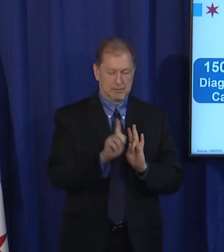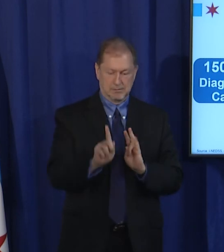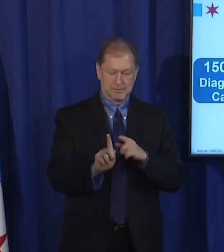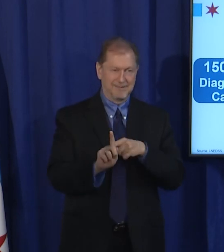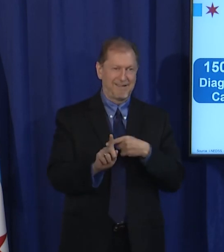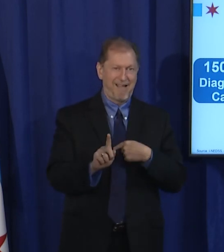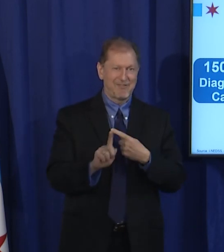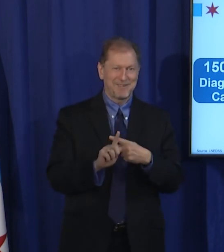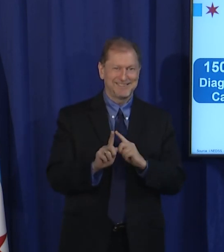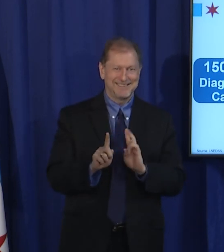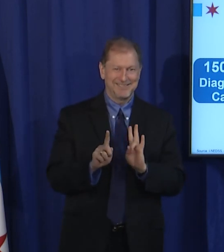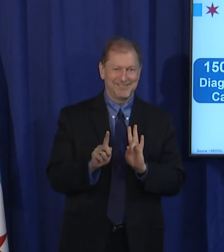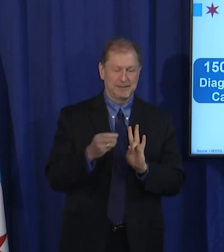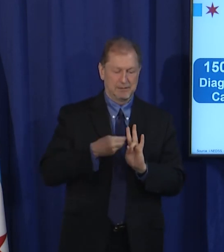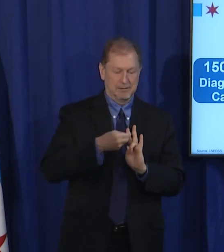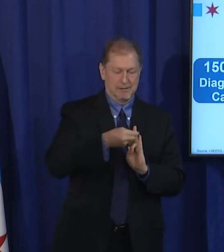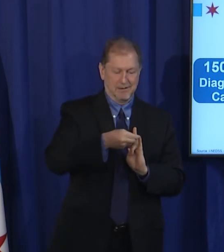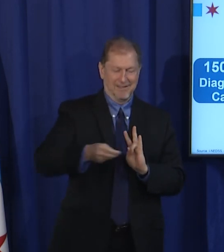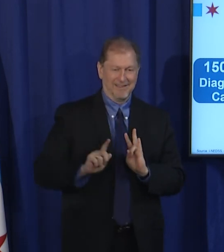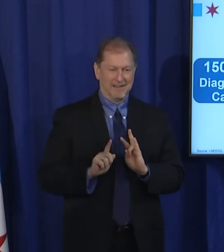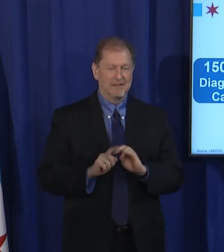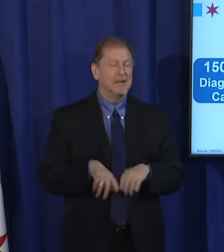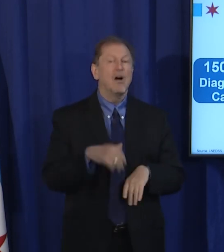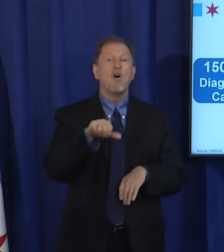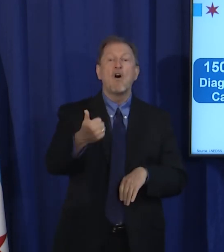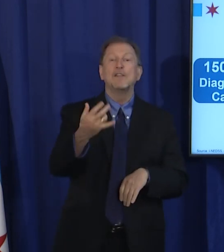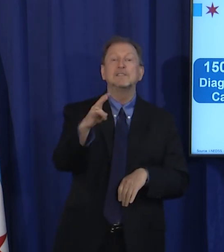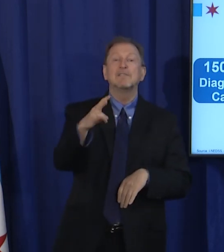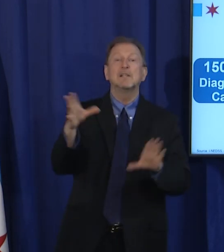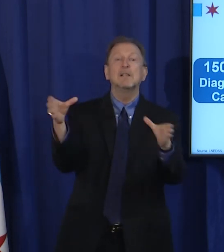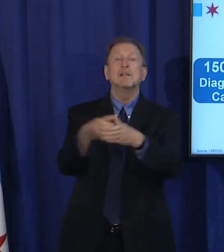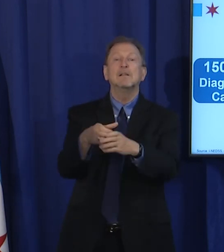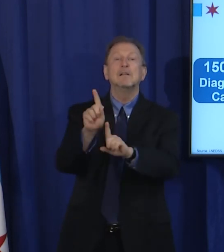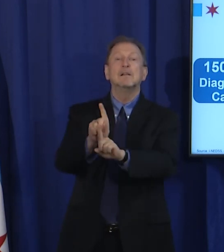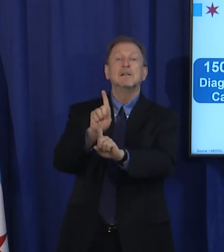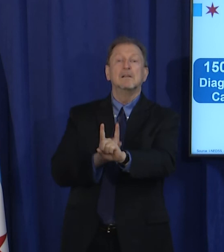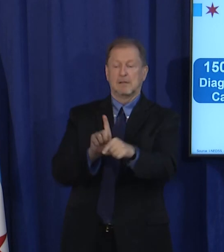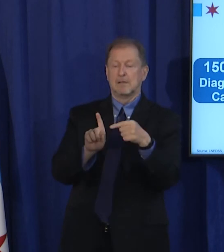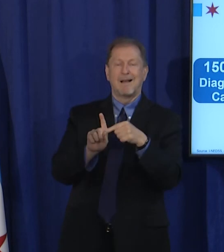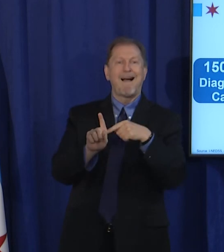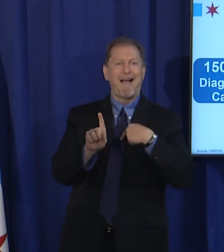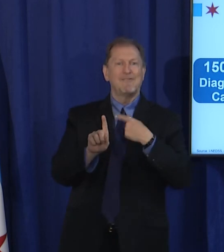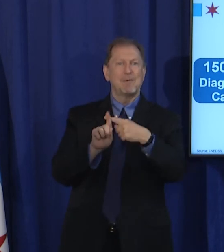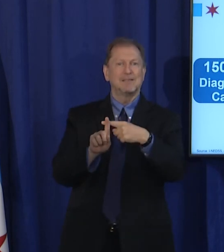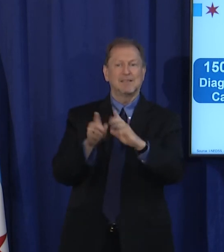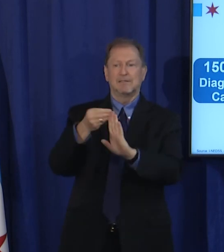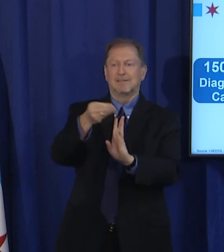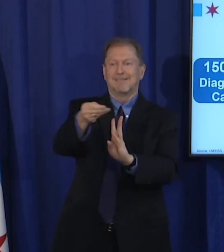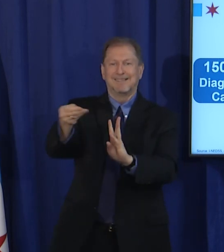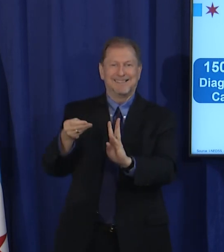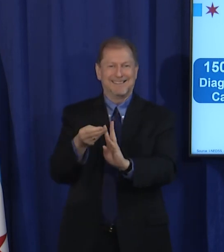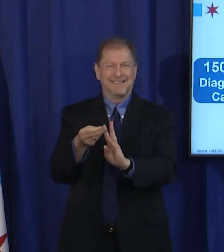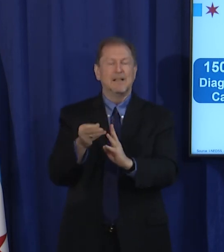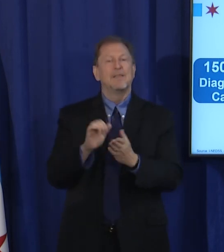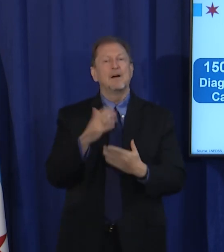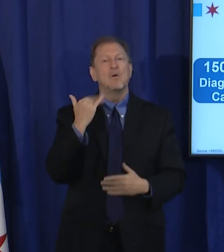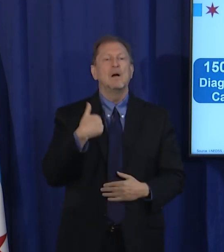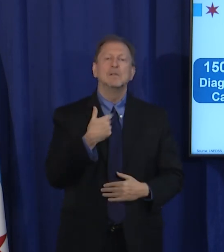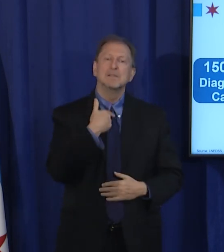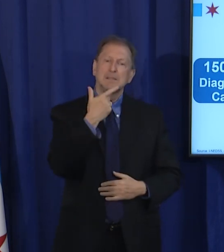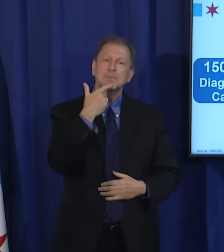as we have directed under the stay-at-home advisory, to be staying home unless it's for work, school, or essential